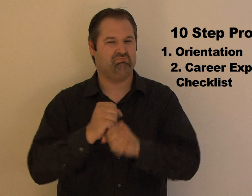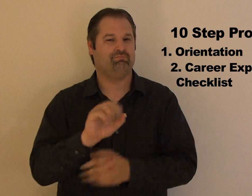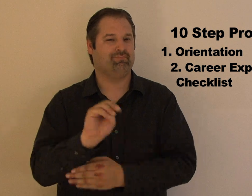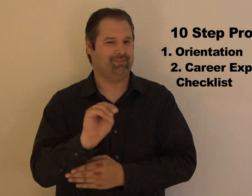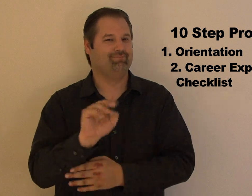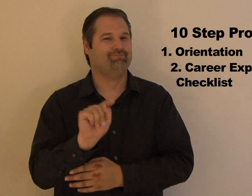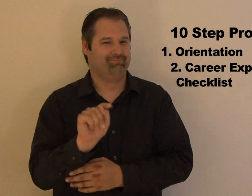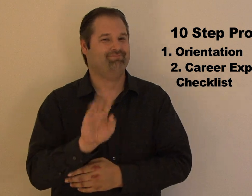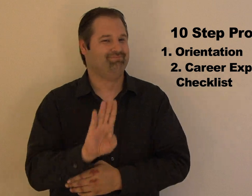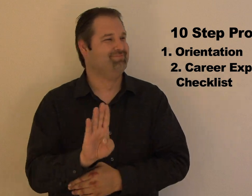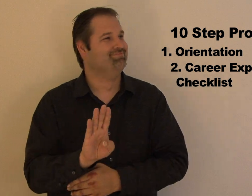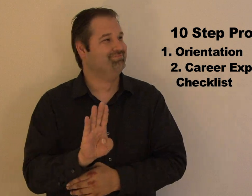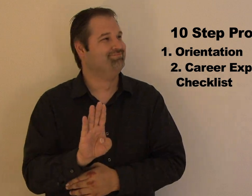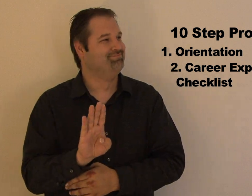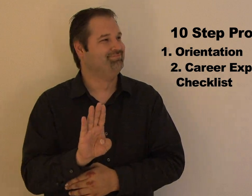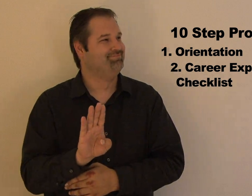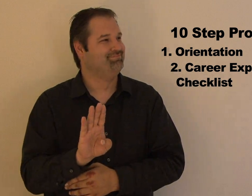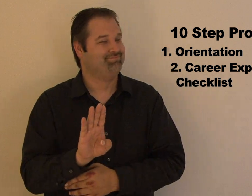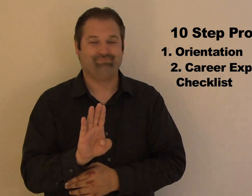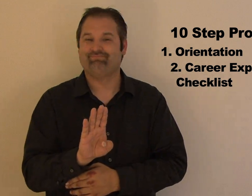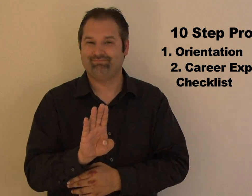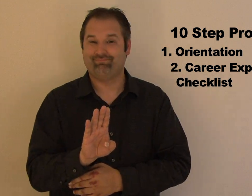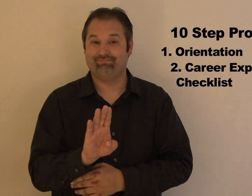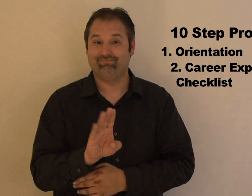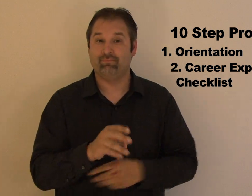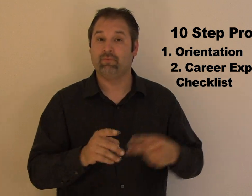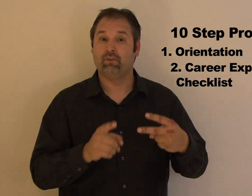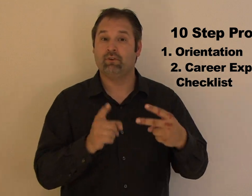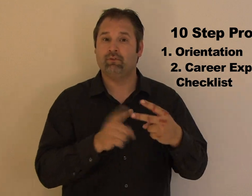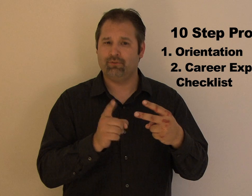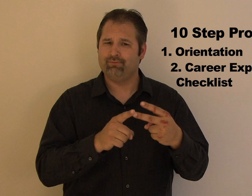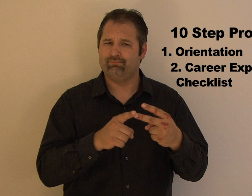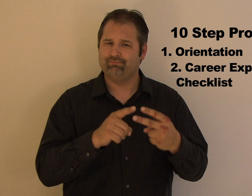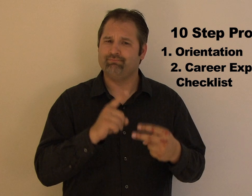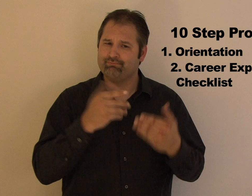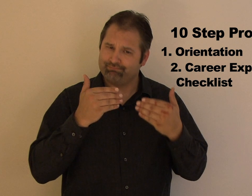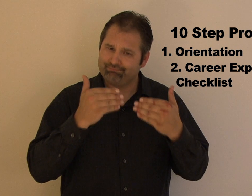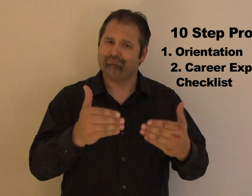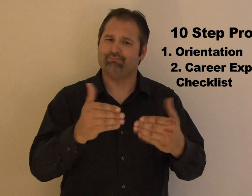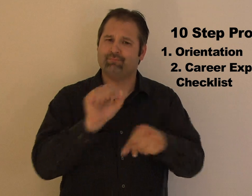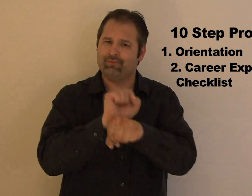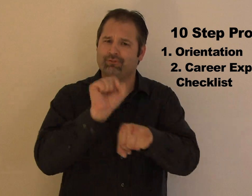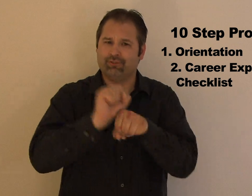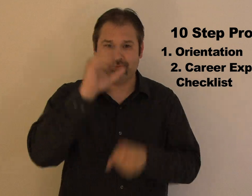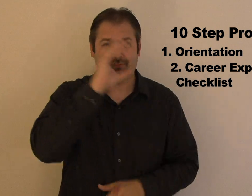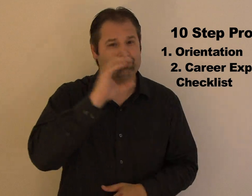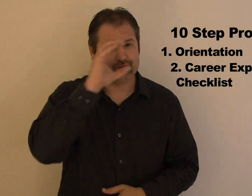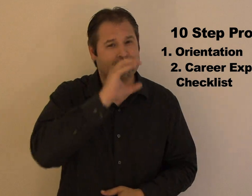Next, performing a career search.